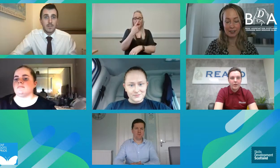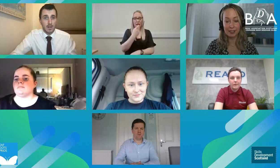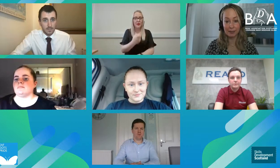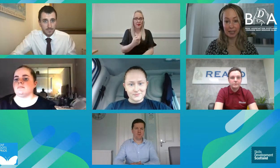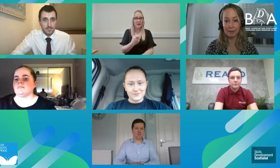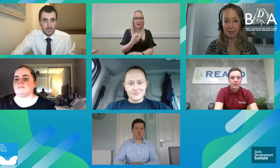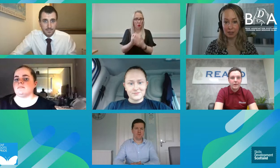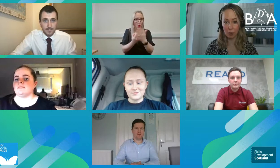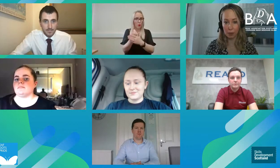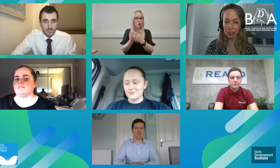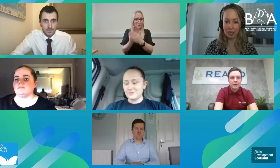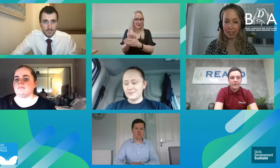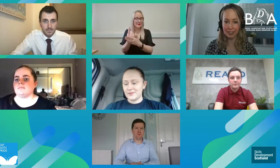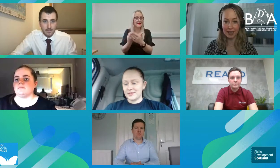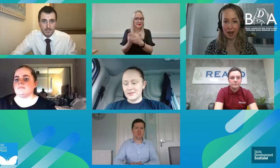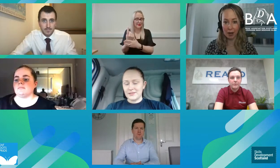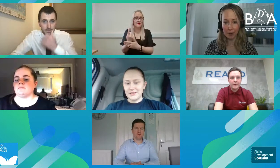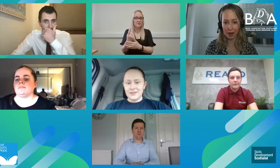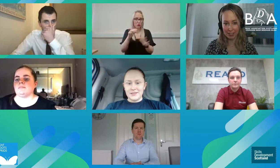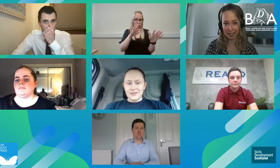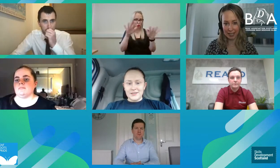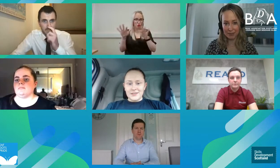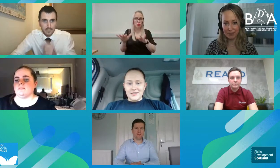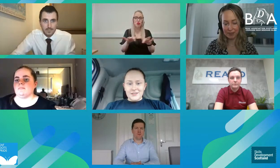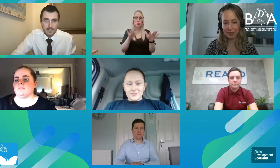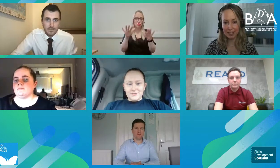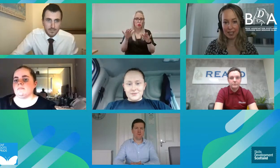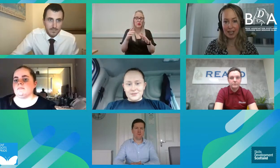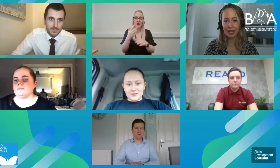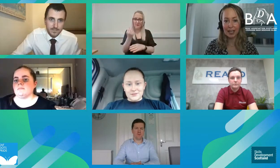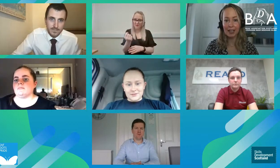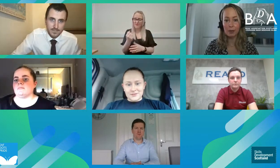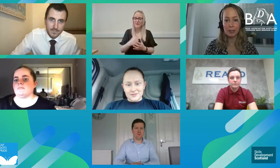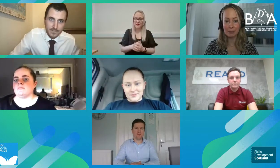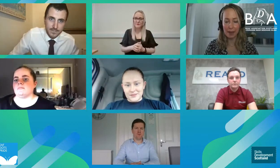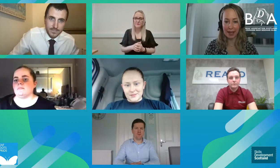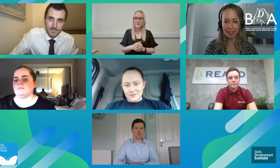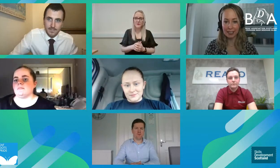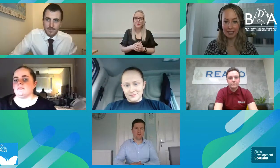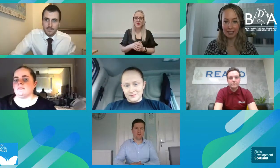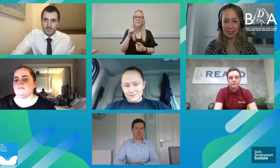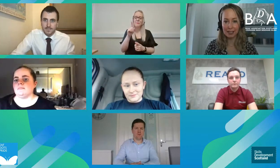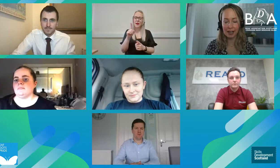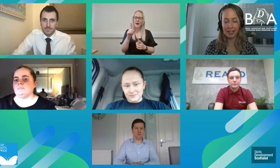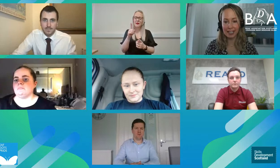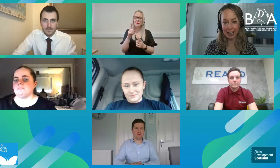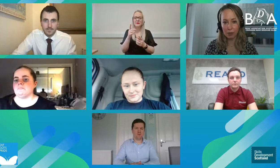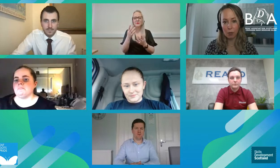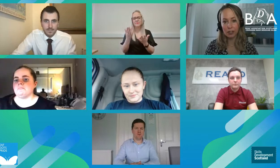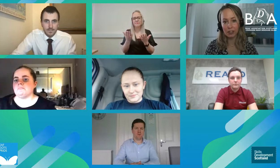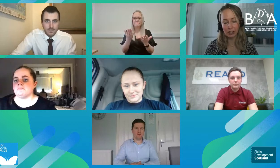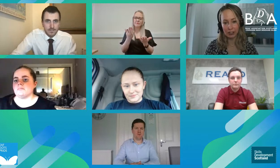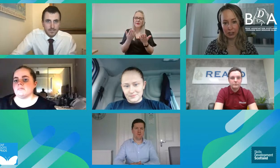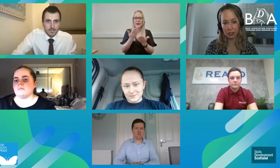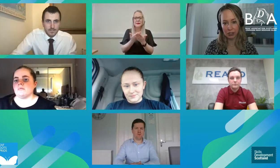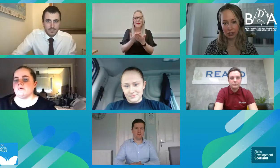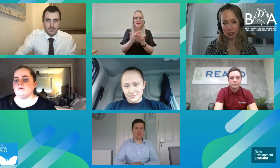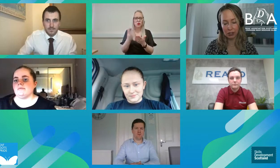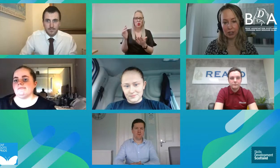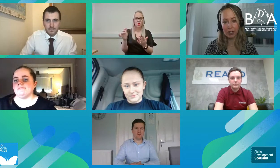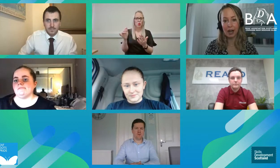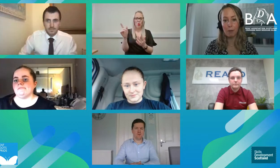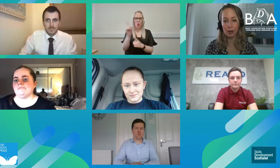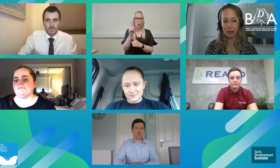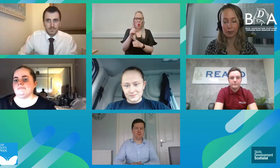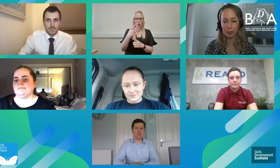are sometimes opportunities that are part-time. It will depend, again, what you're looking to